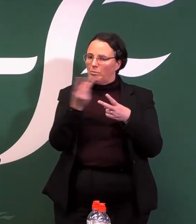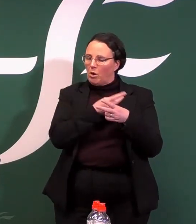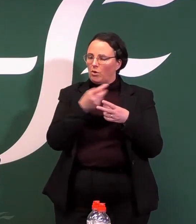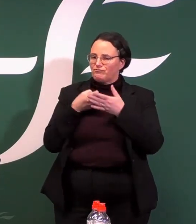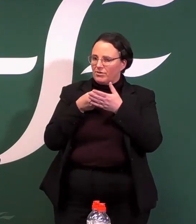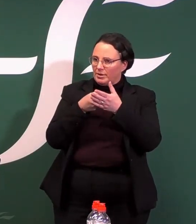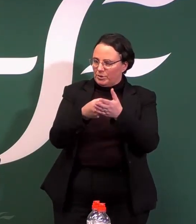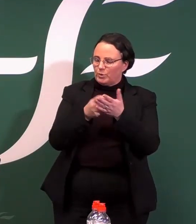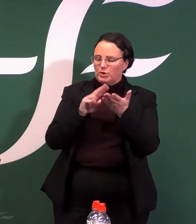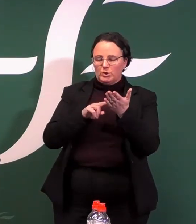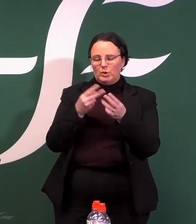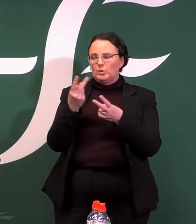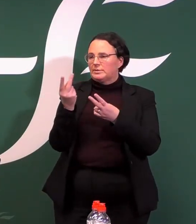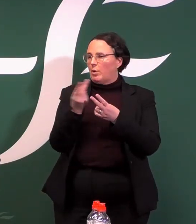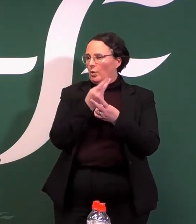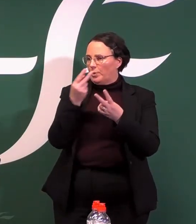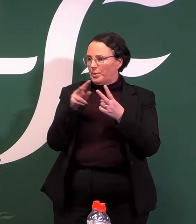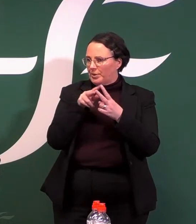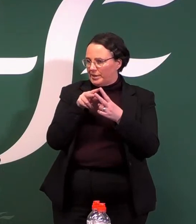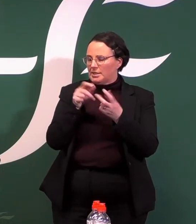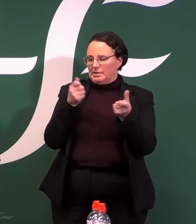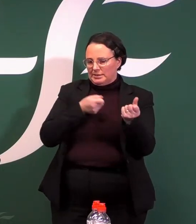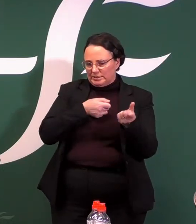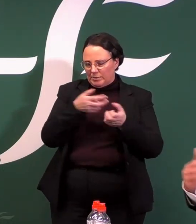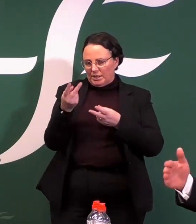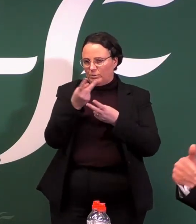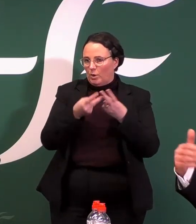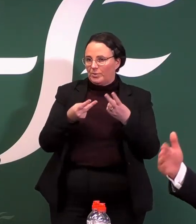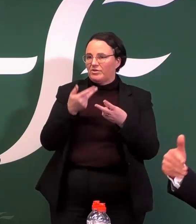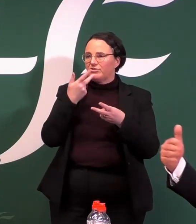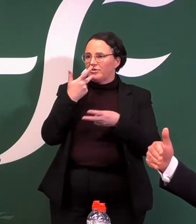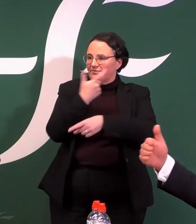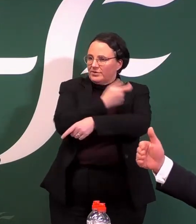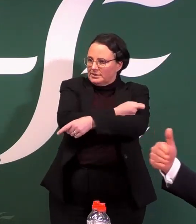both vaccines. We manage, I suppose, the supply of both vaccines in terms of